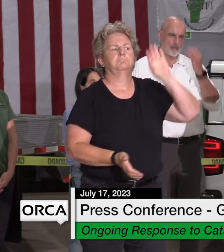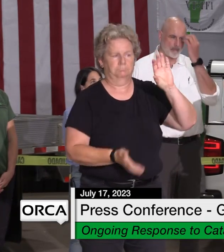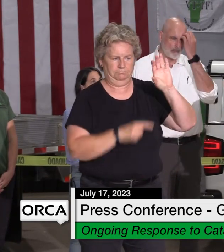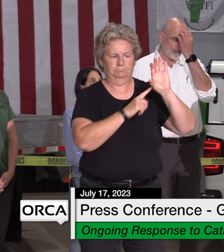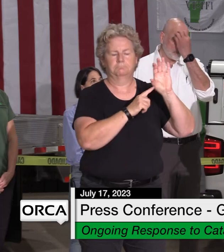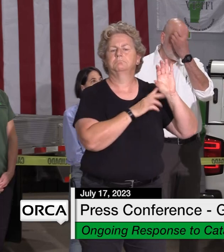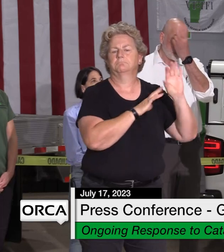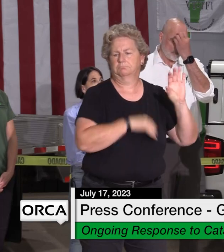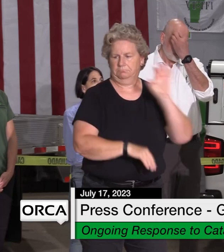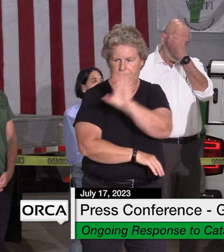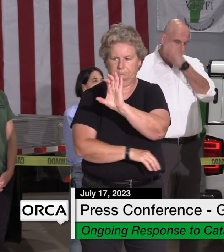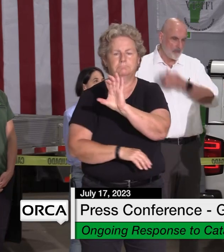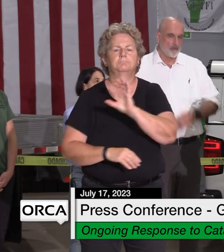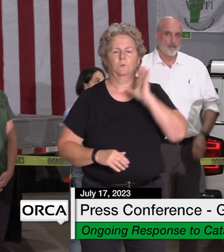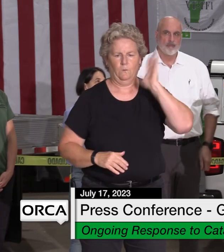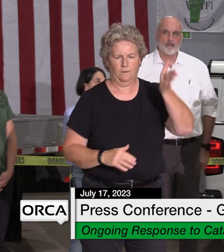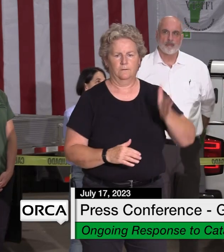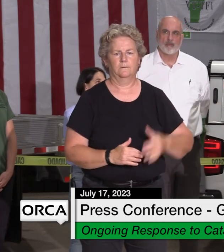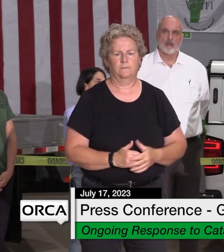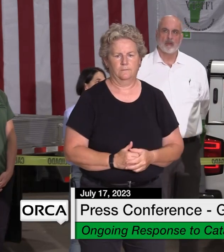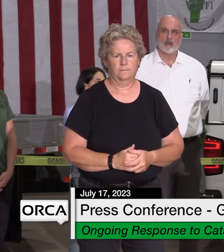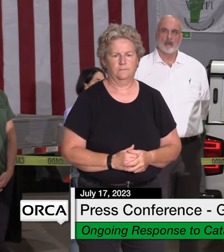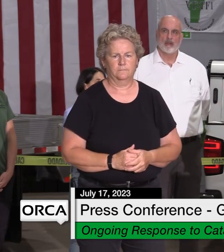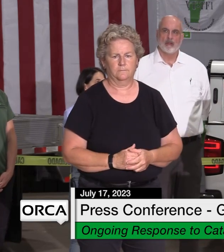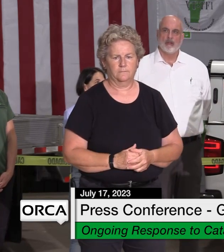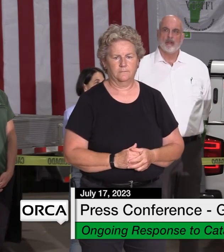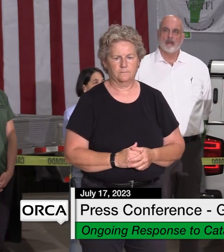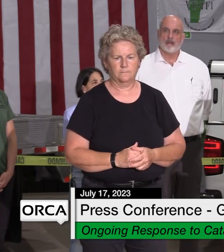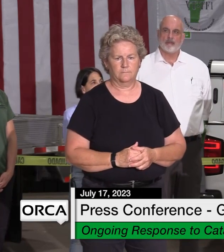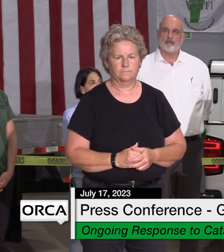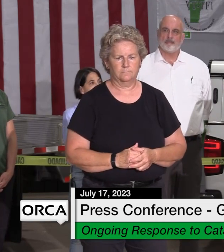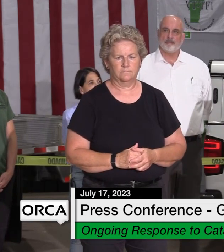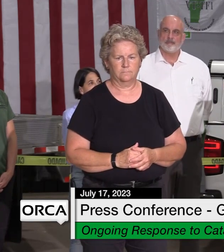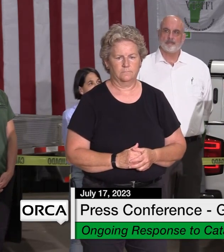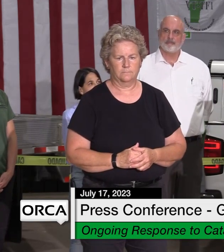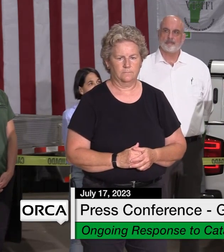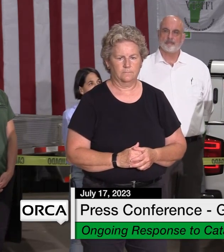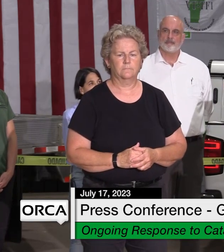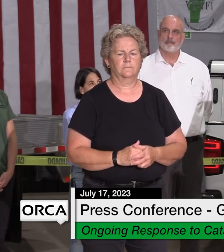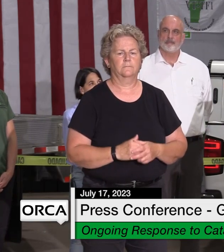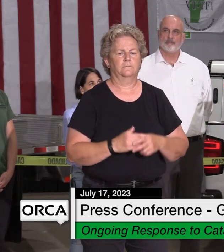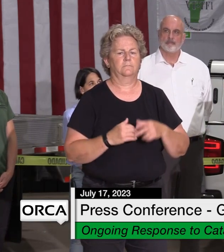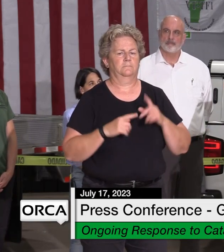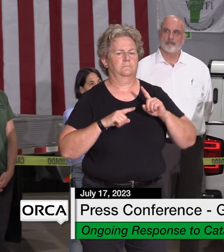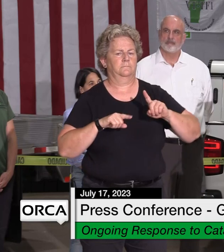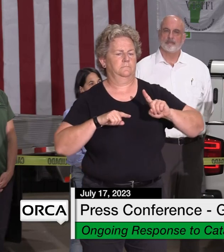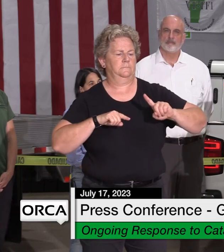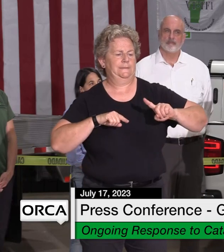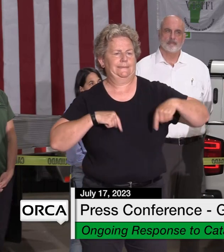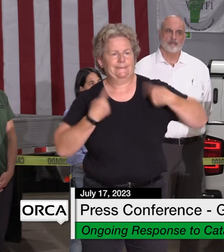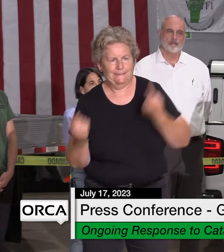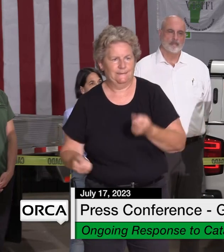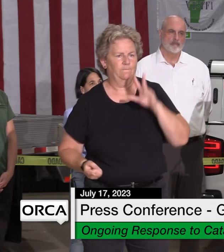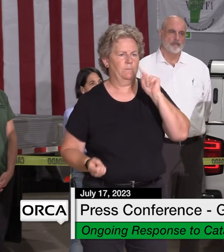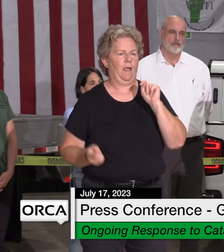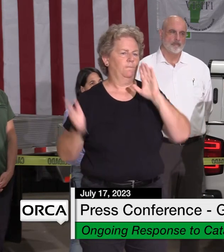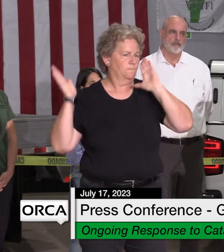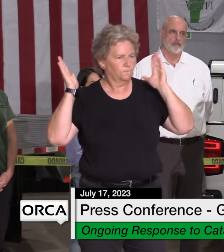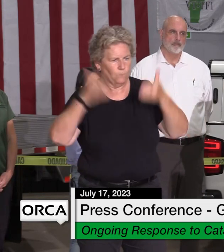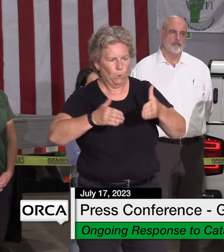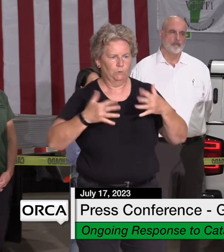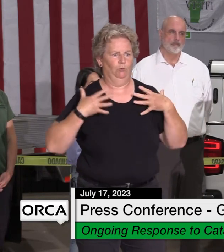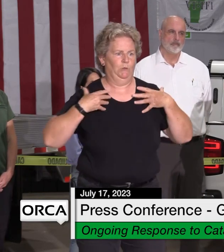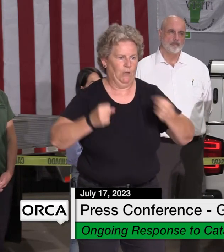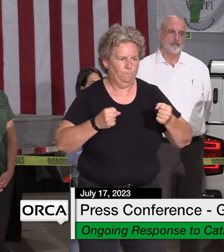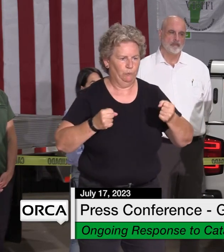Vermont moves from the mode of immediate response to long-term recovery and begins the hard work of rebuilding from this disaster, I want to emphasize that the